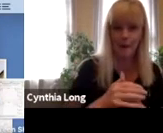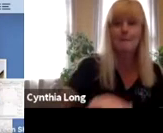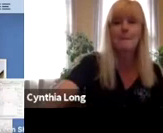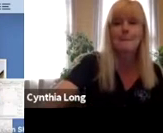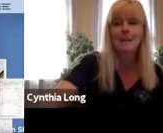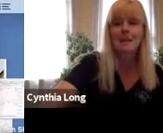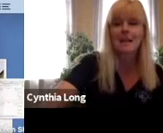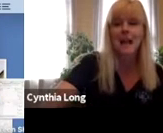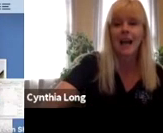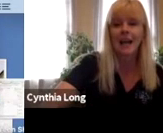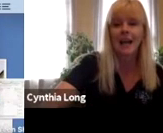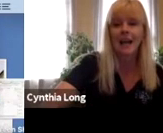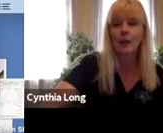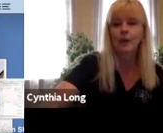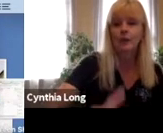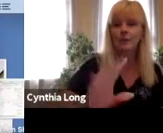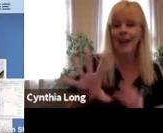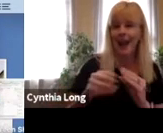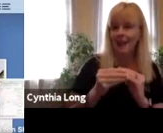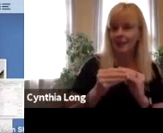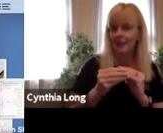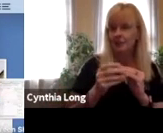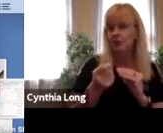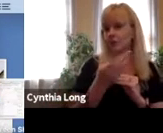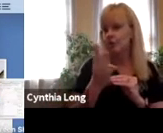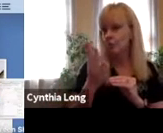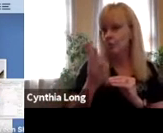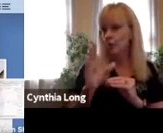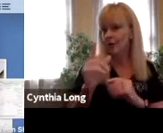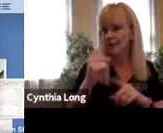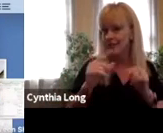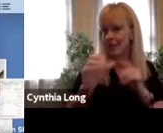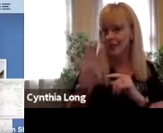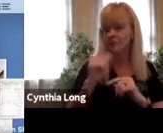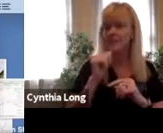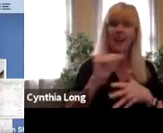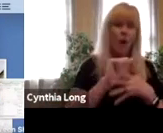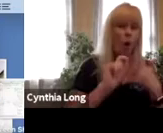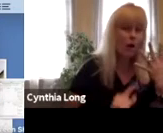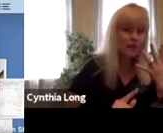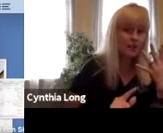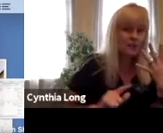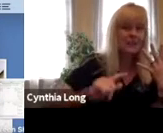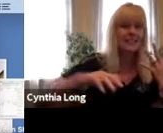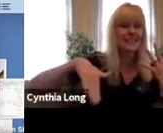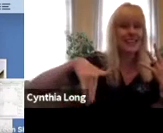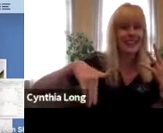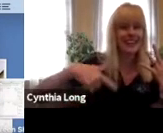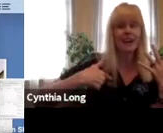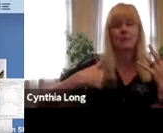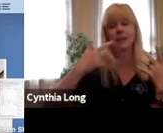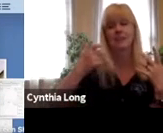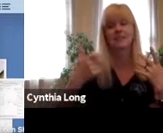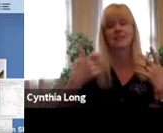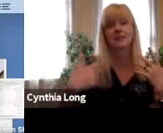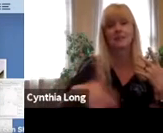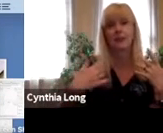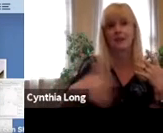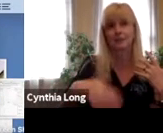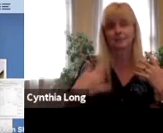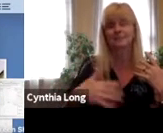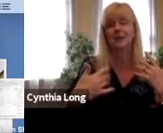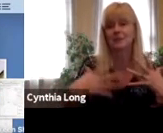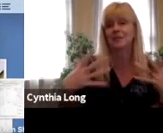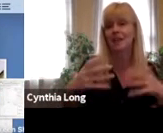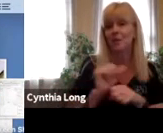super excited about. And we are going to be adding them to a few more of the Sign Clubs. Not all of them, at least not yet,